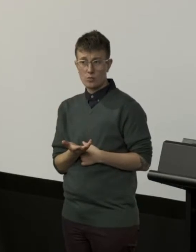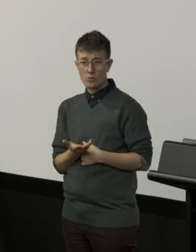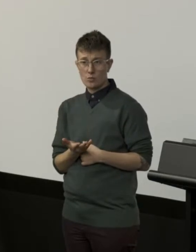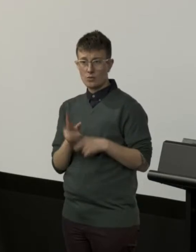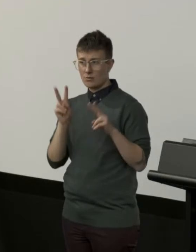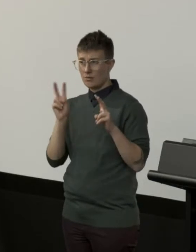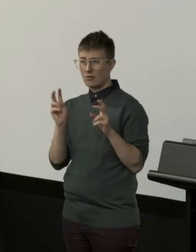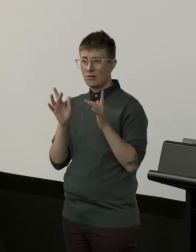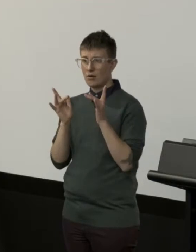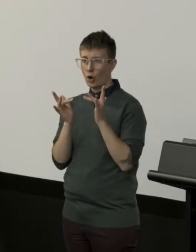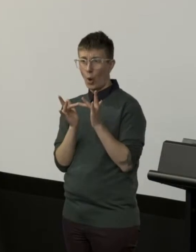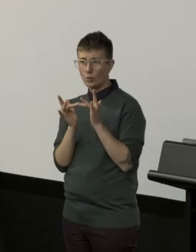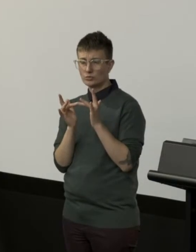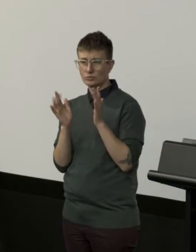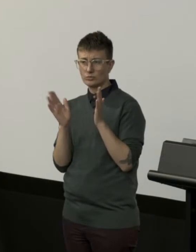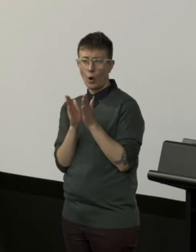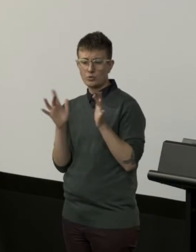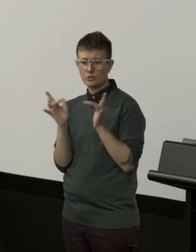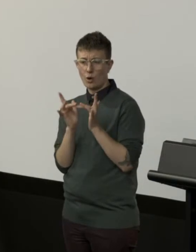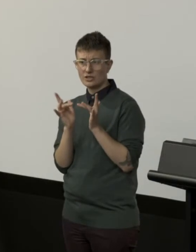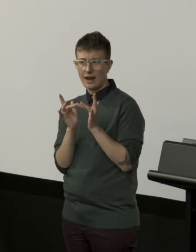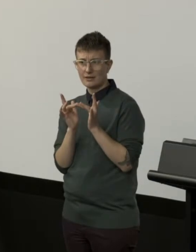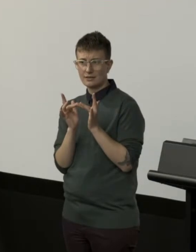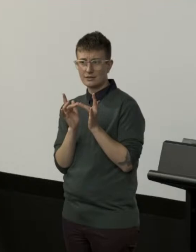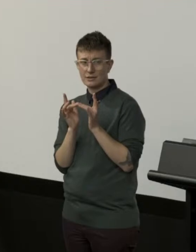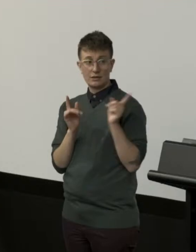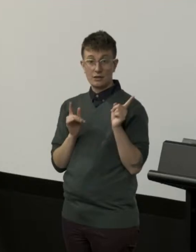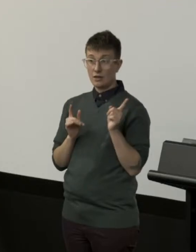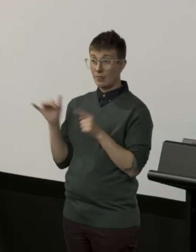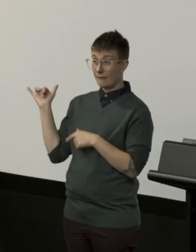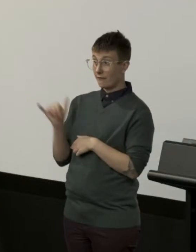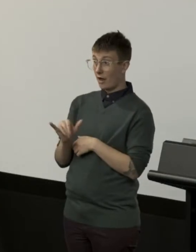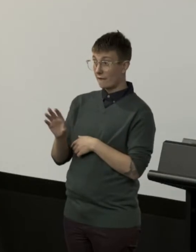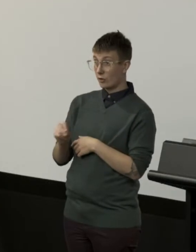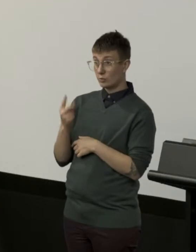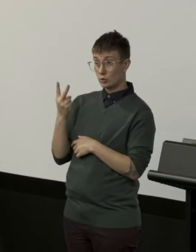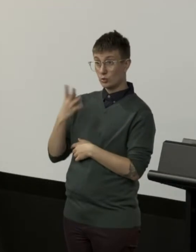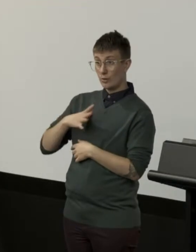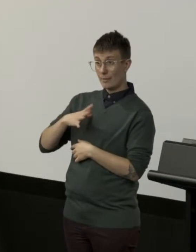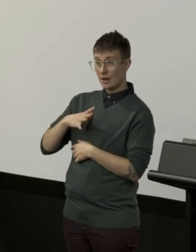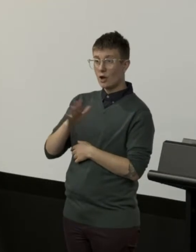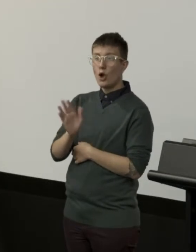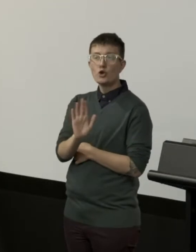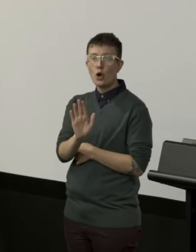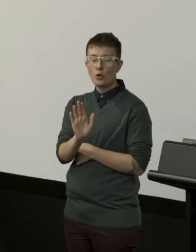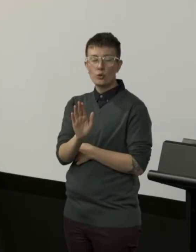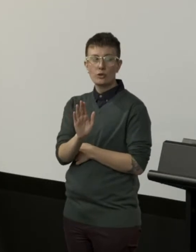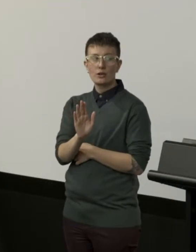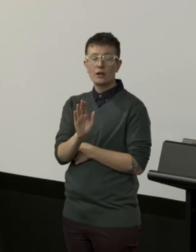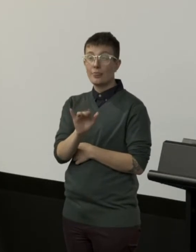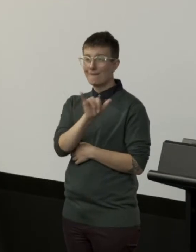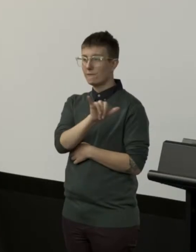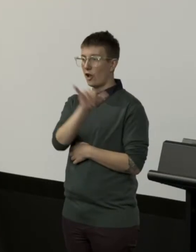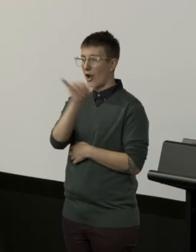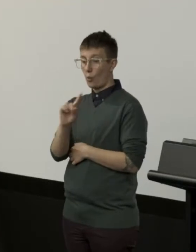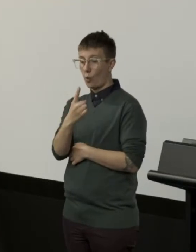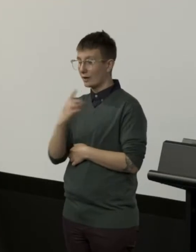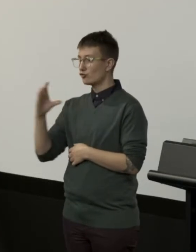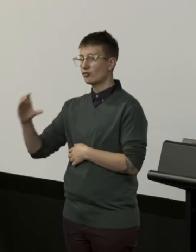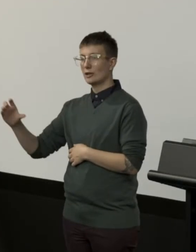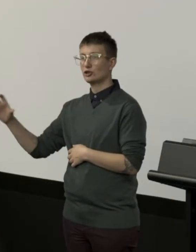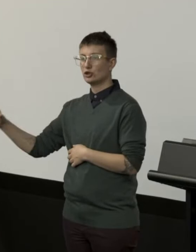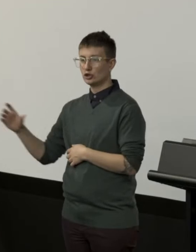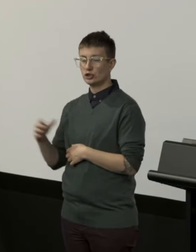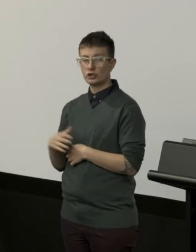This is for the flight for the 2 women from No, the flight, the transfer flight that took people from Auckland to Christchurch. Oh, so all those people